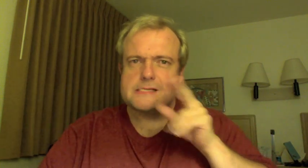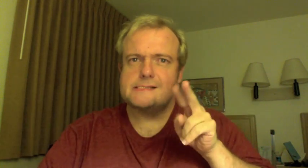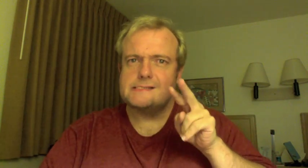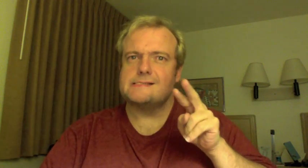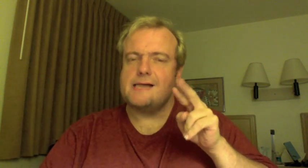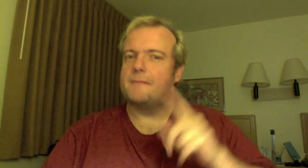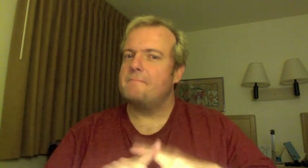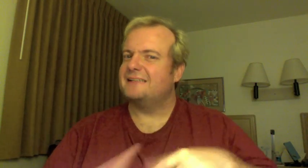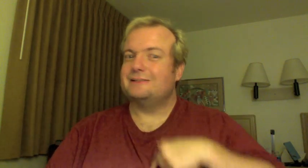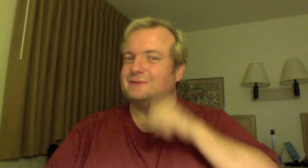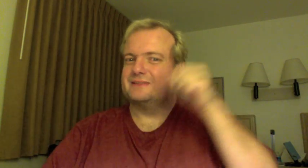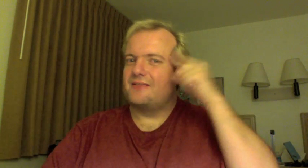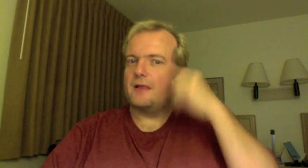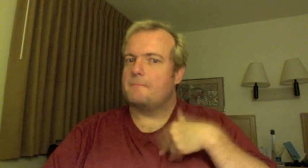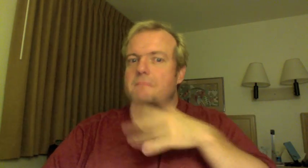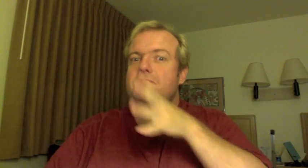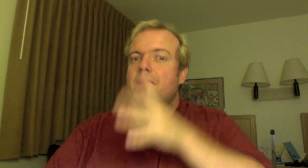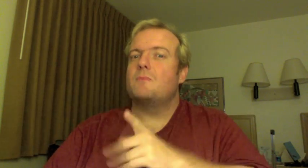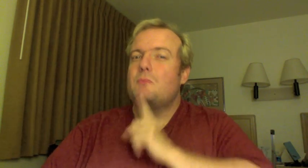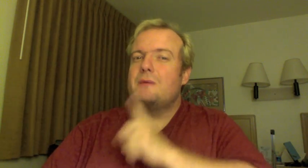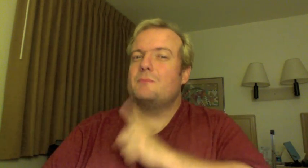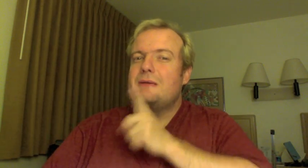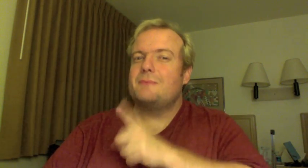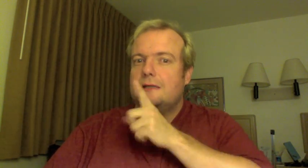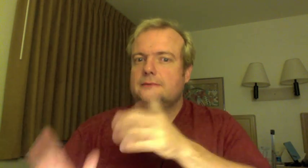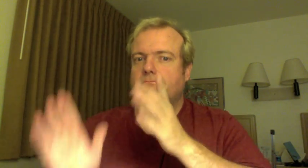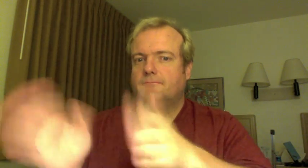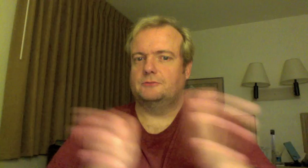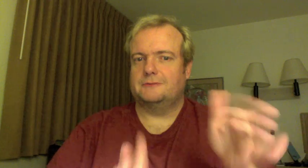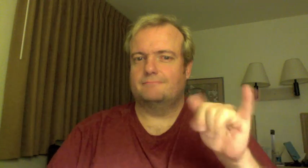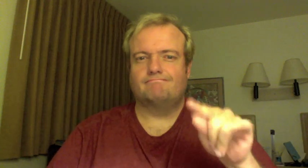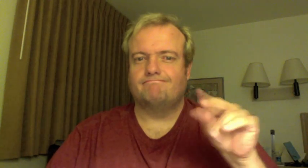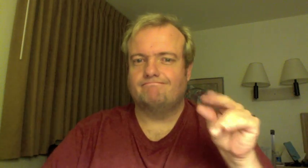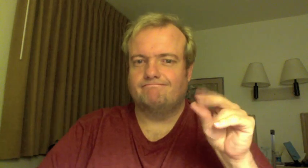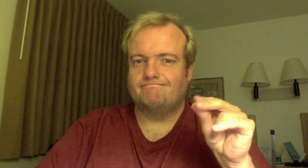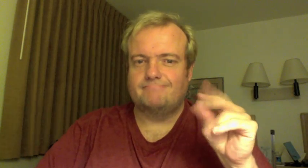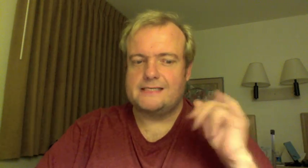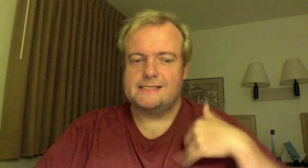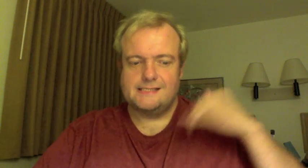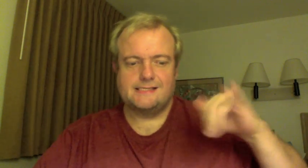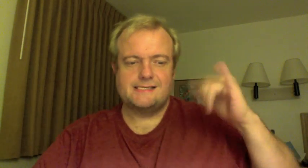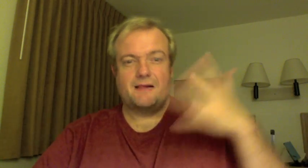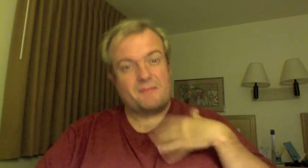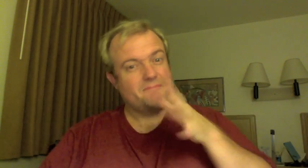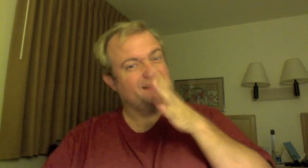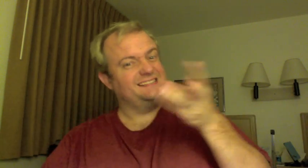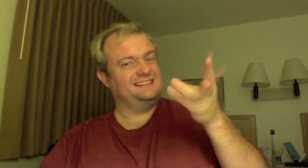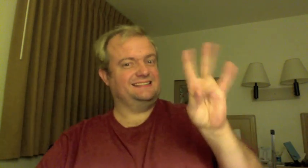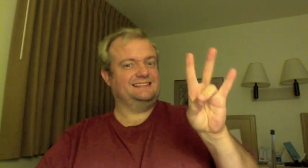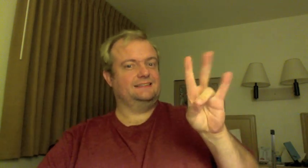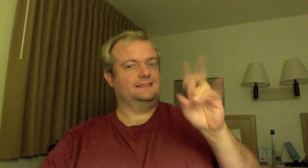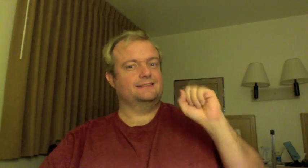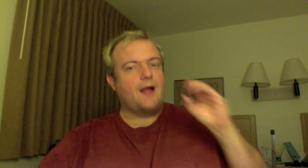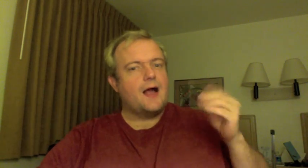Arab structural engineer Michael Kwok creates computer models to study how severe shaking might distress the